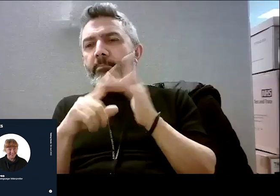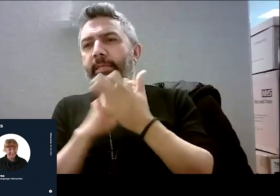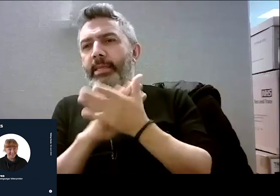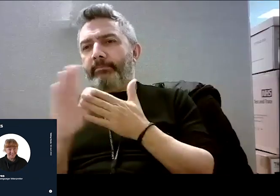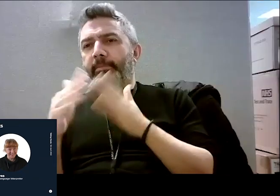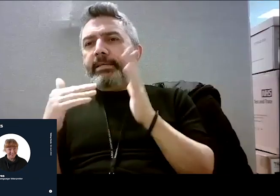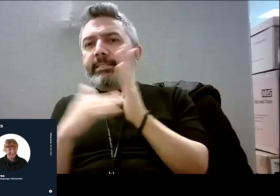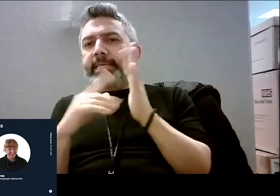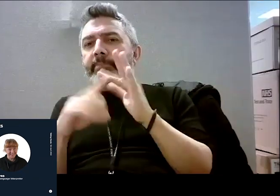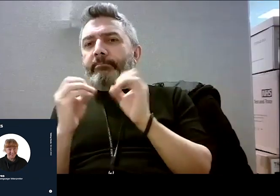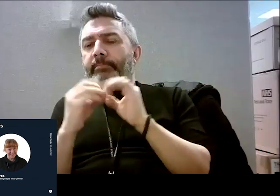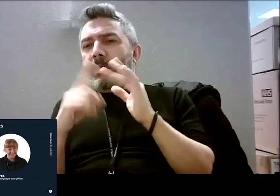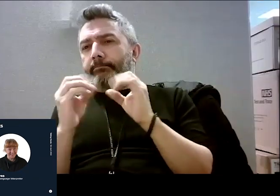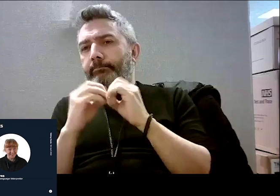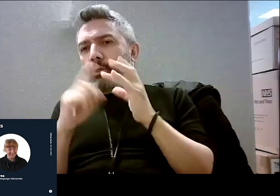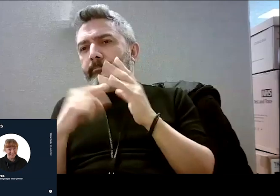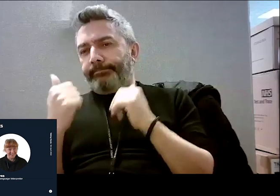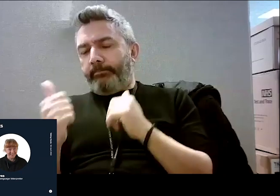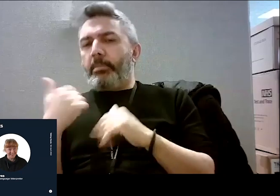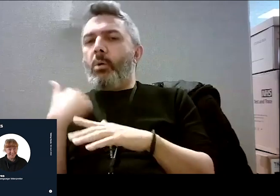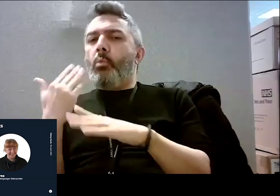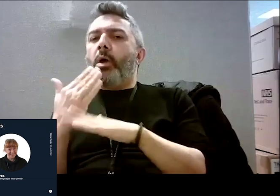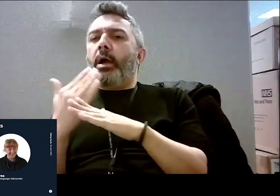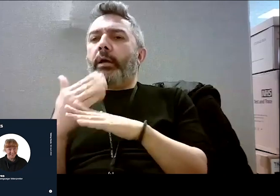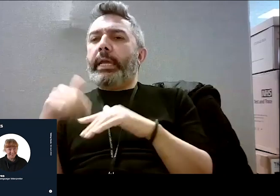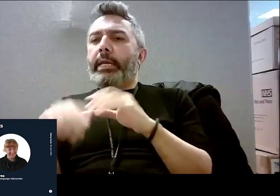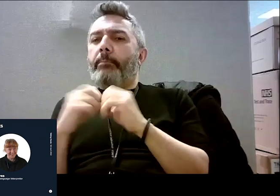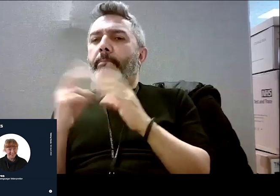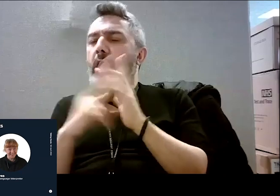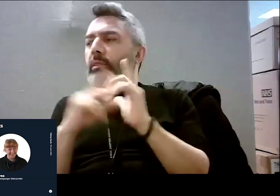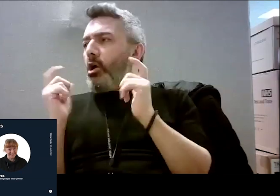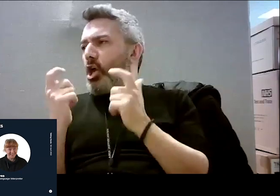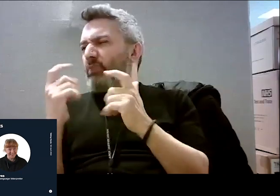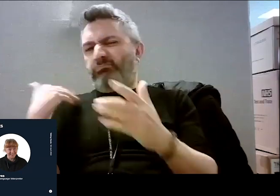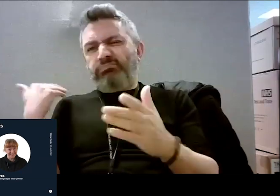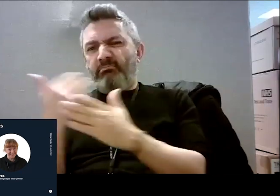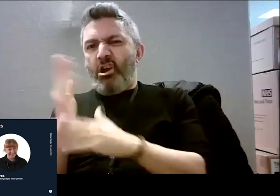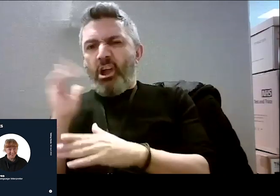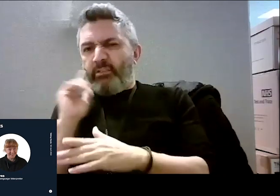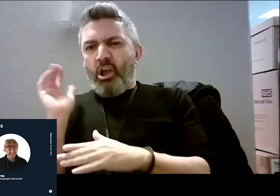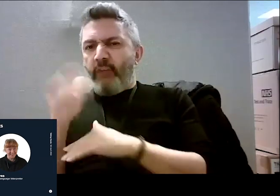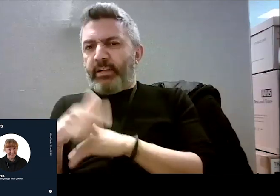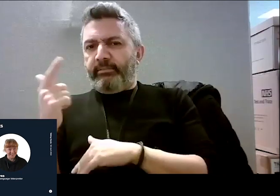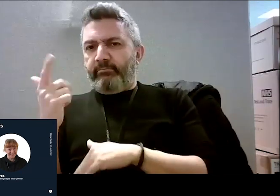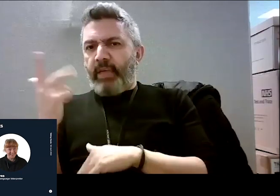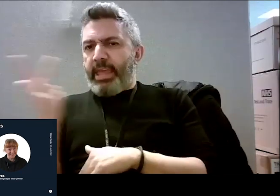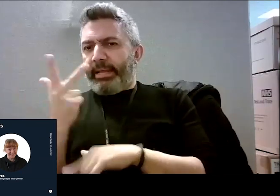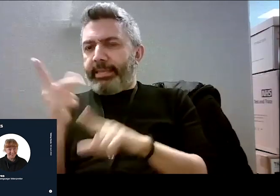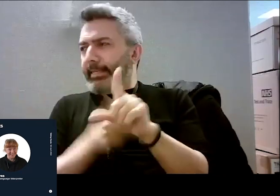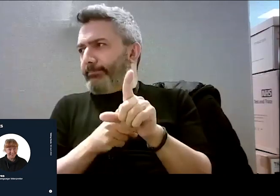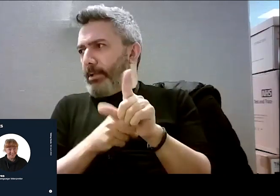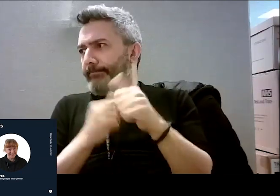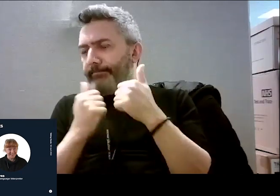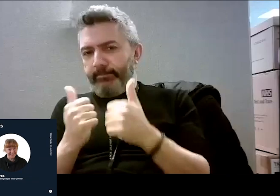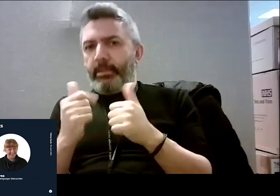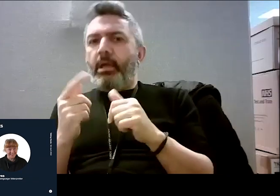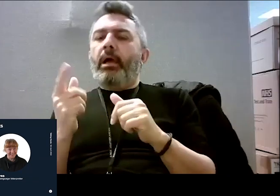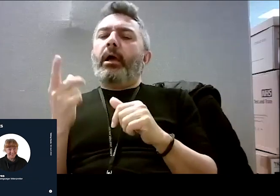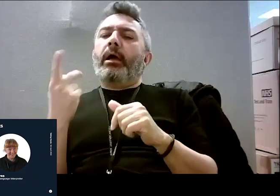My name's Samih, Zebibo. I work at Bourne College. I've been here for almost 18 years